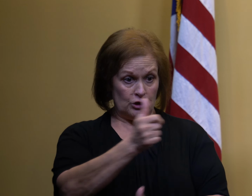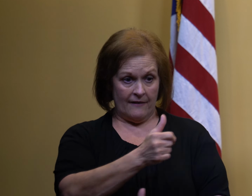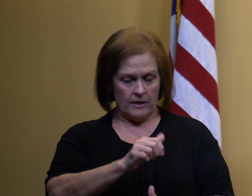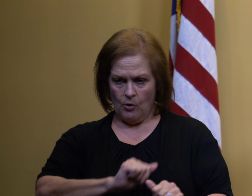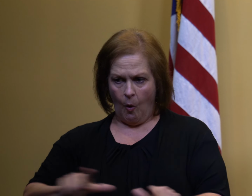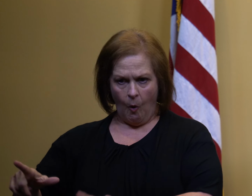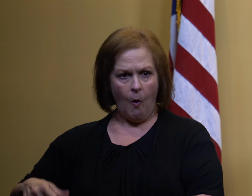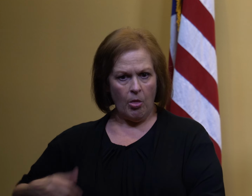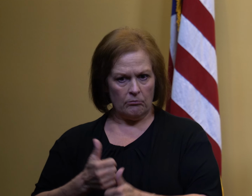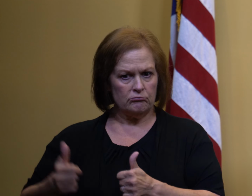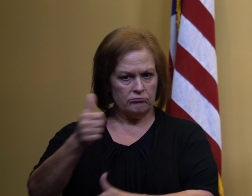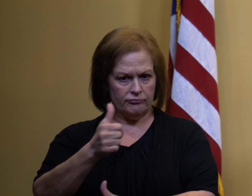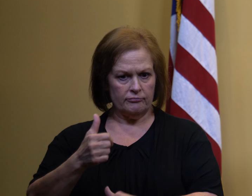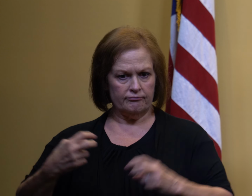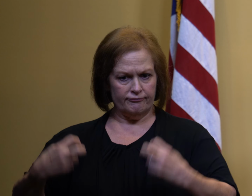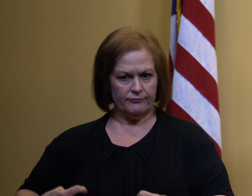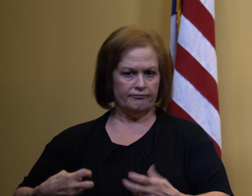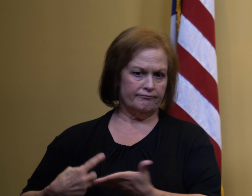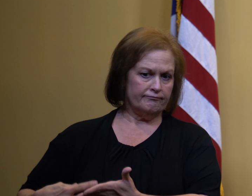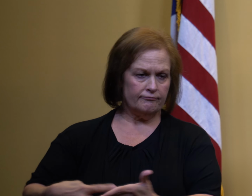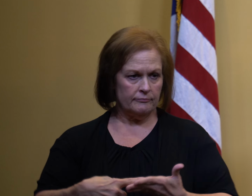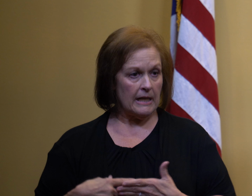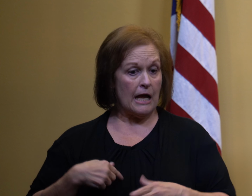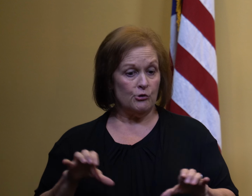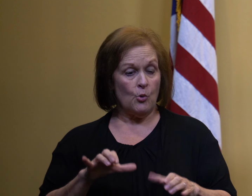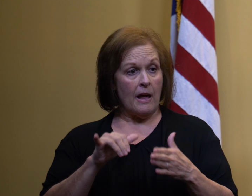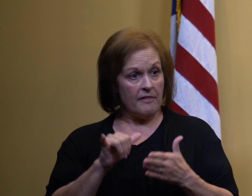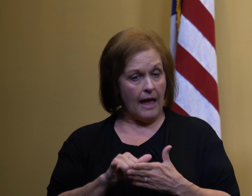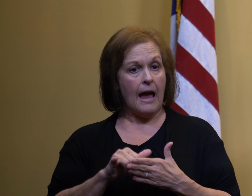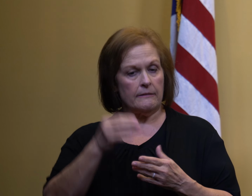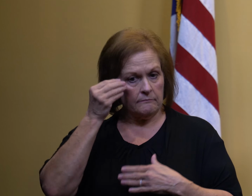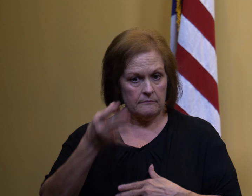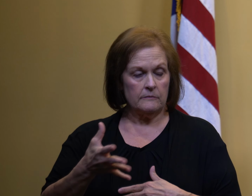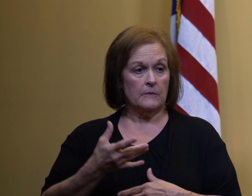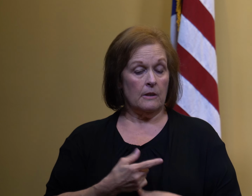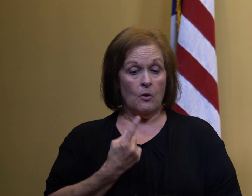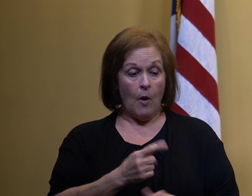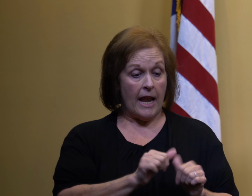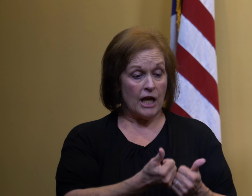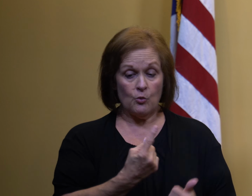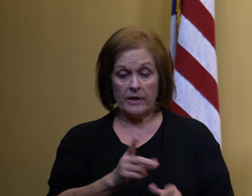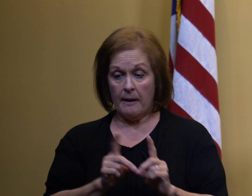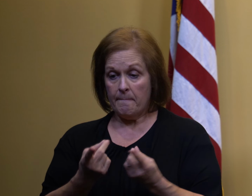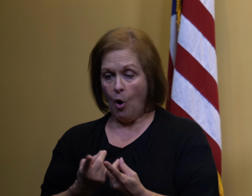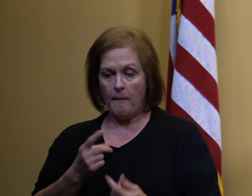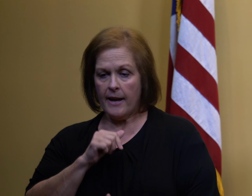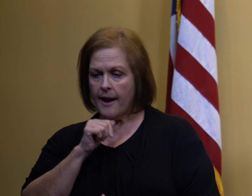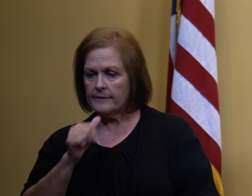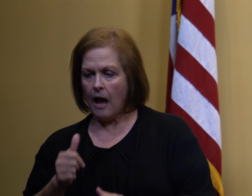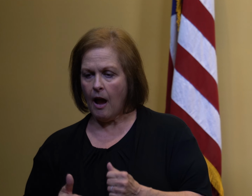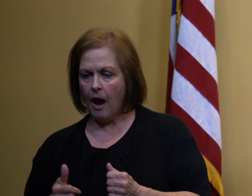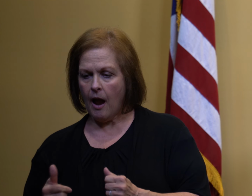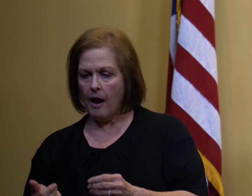time. That's how we work, that's how we do. And I do that to set the tone that one agency or department is not over the